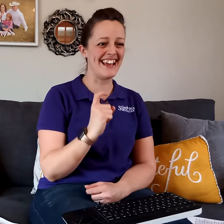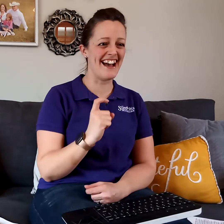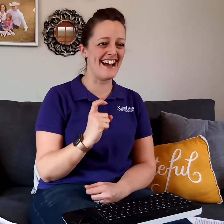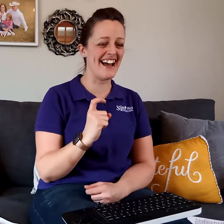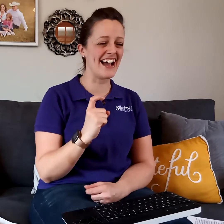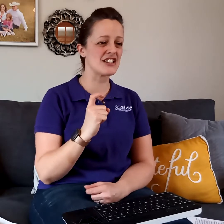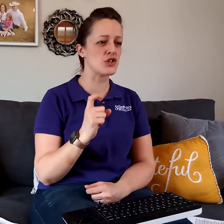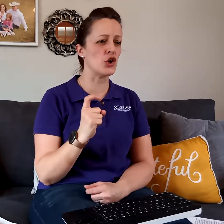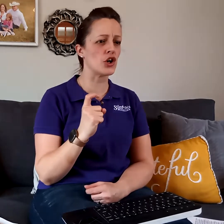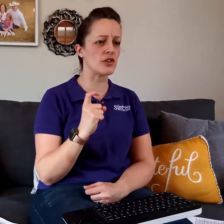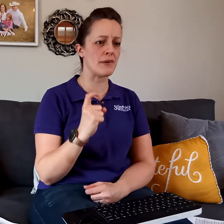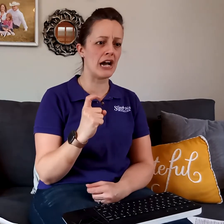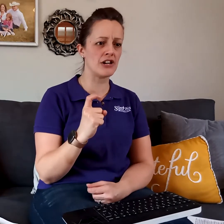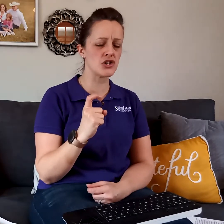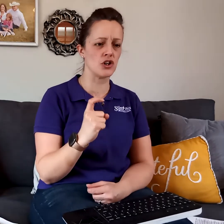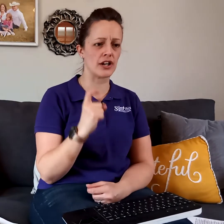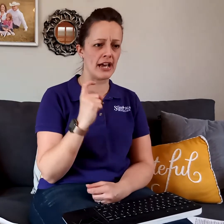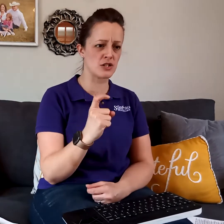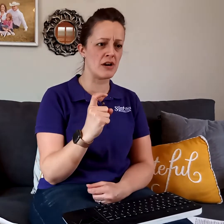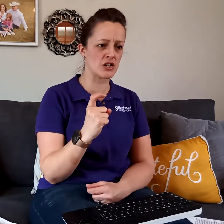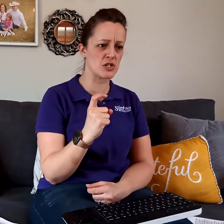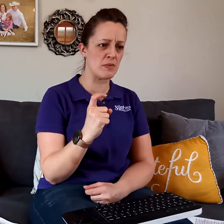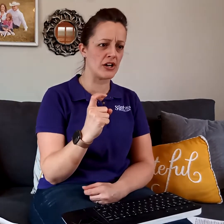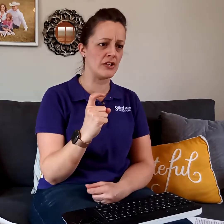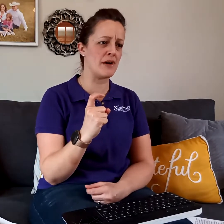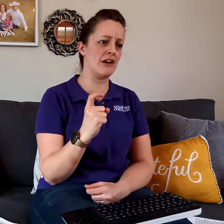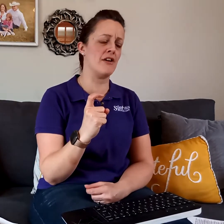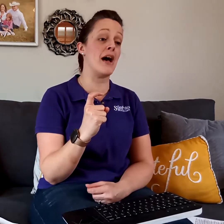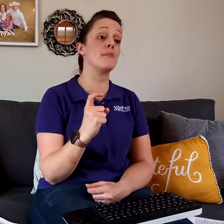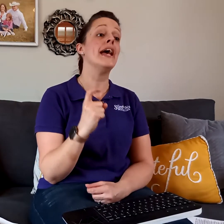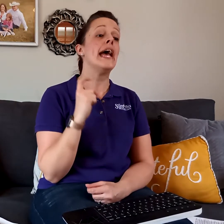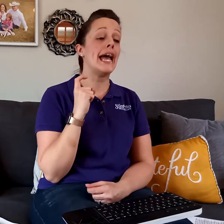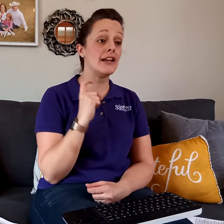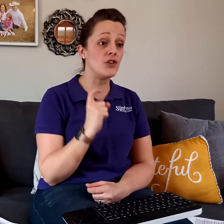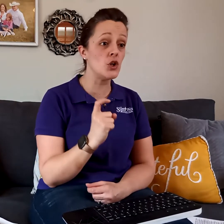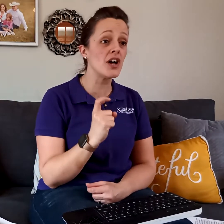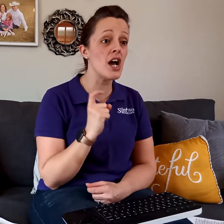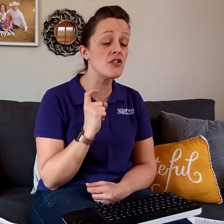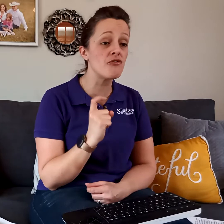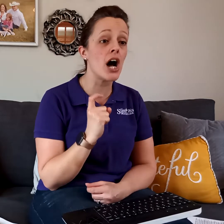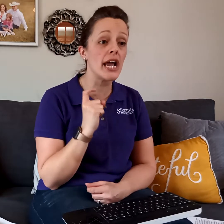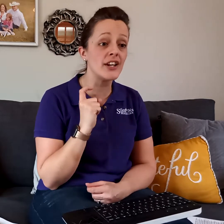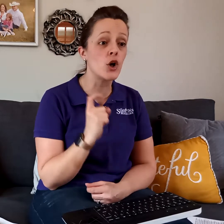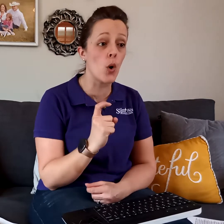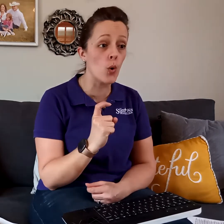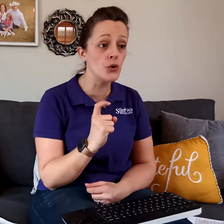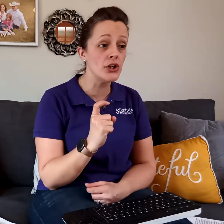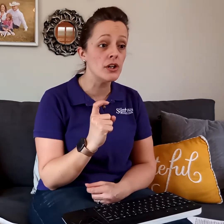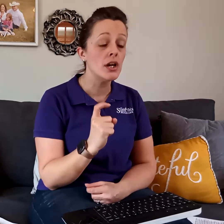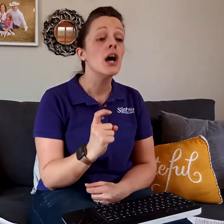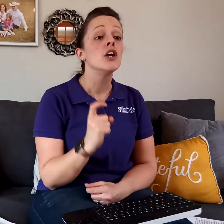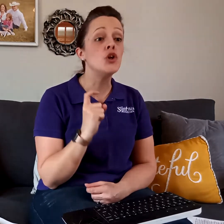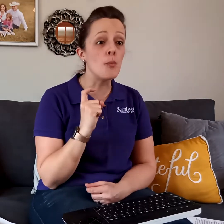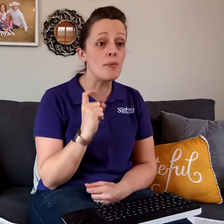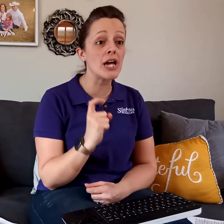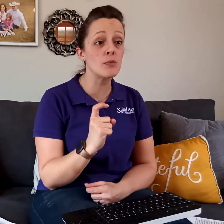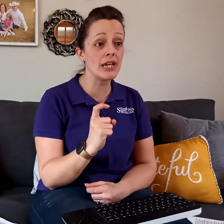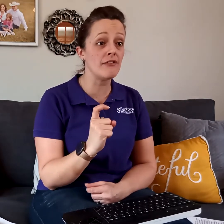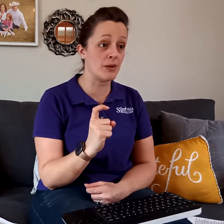Yeah, X, the hook, the pirate's hook. X marks the spot on the pirate map. And if you guys find gold, you better be giving me